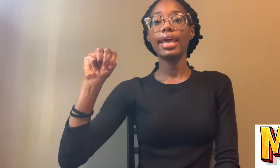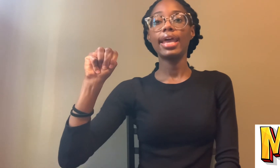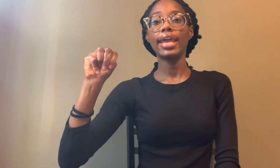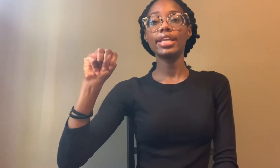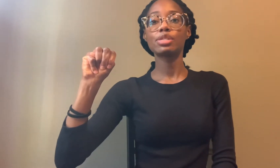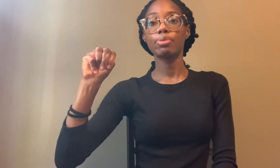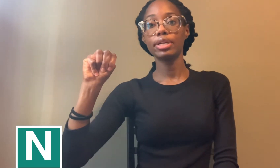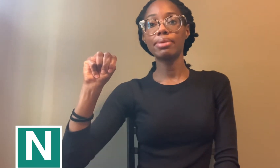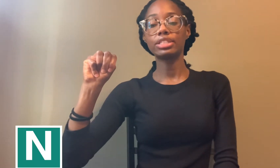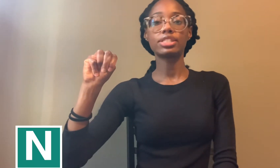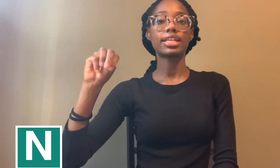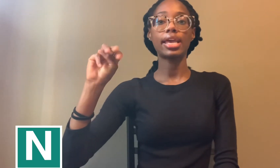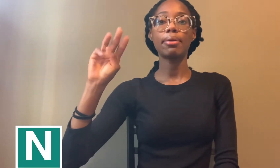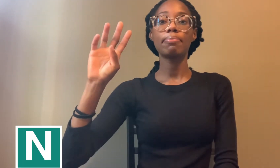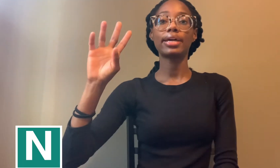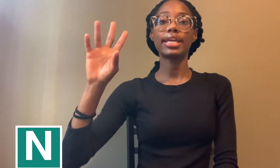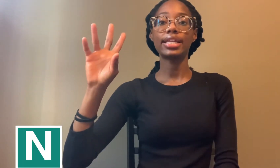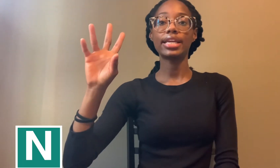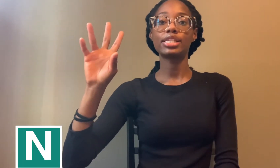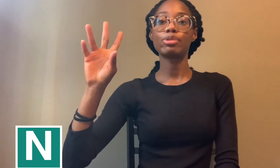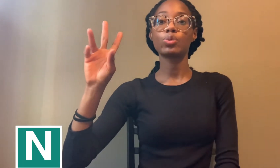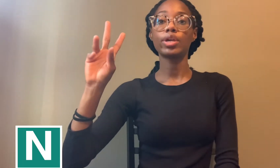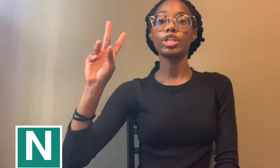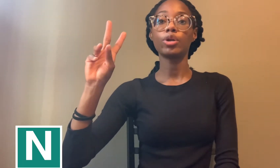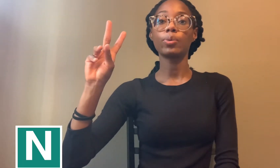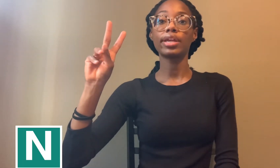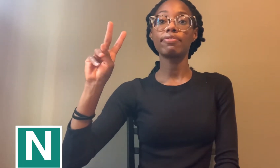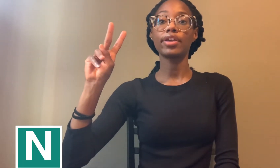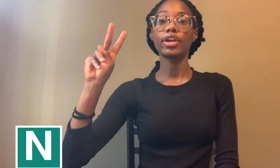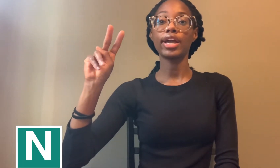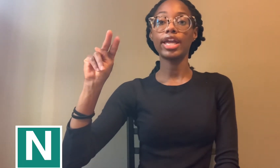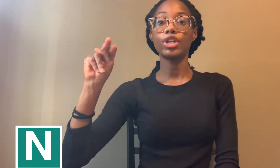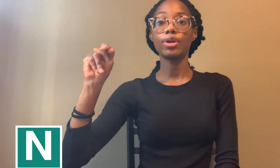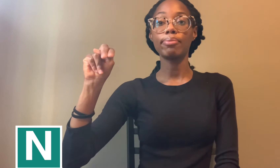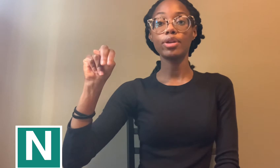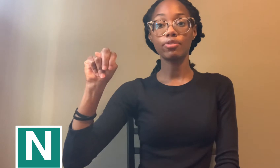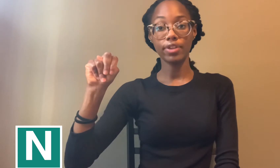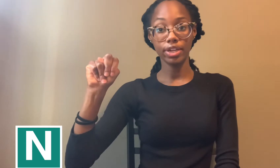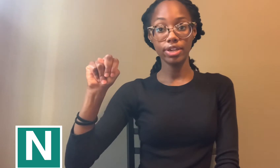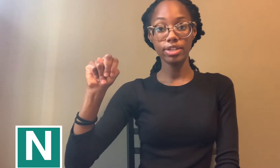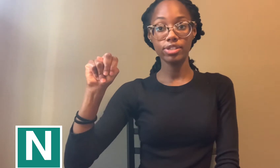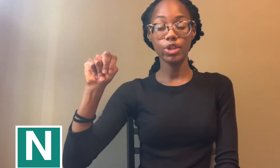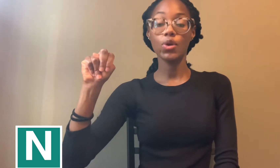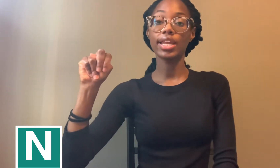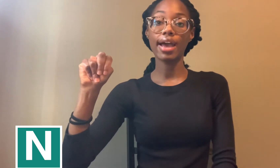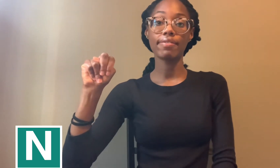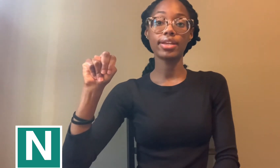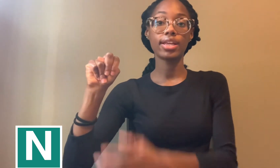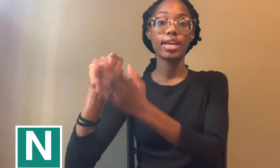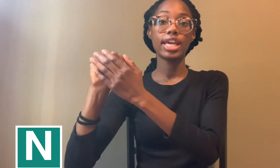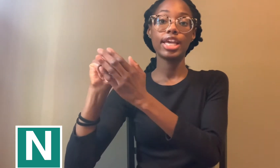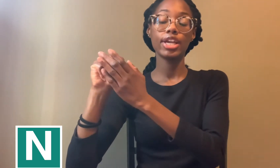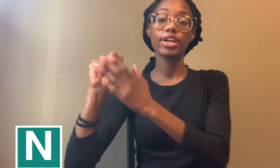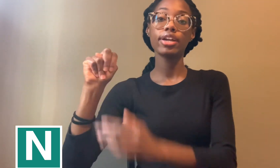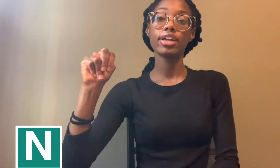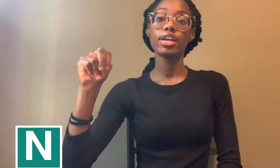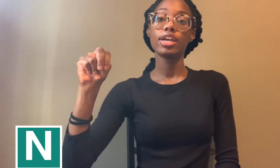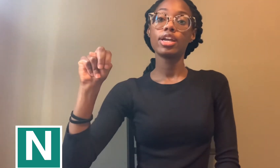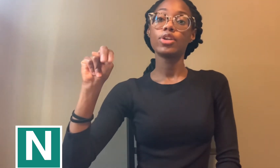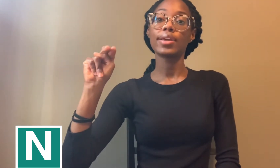And it's pretty much the same, but it is between your ring finger and your middle finger. So you can have it here. You can have